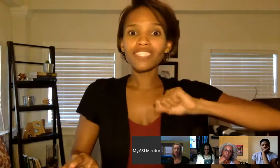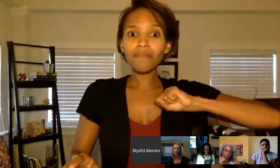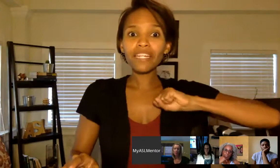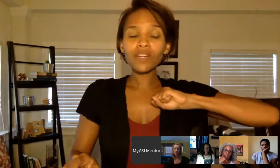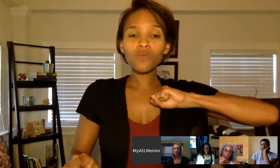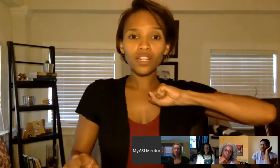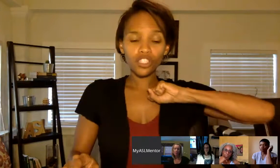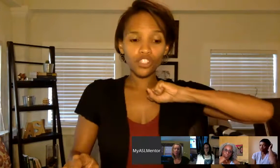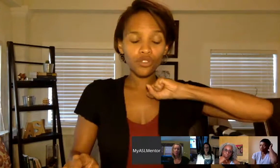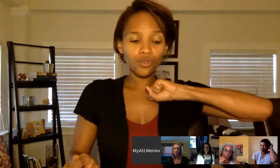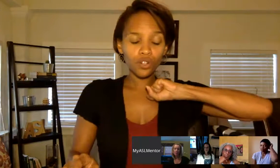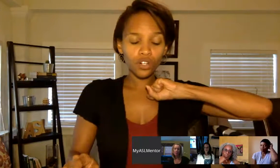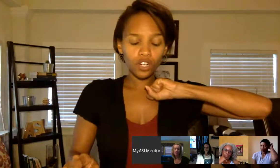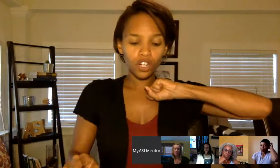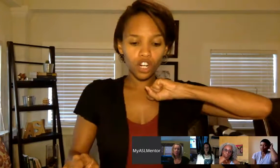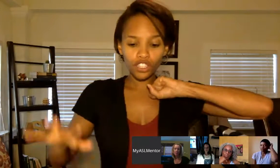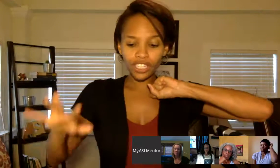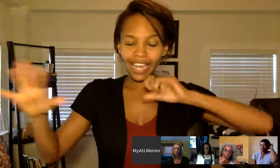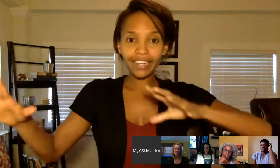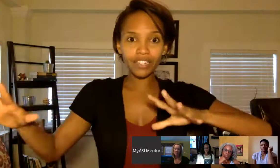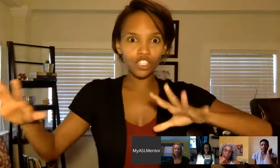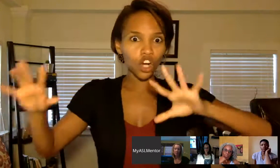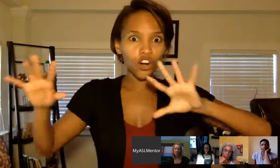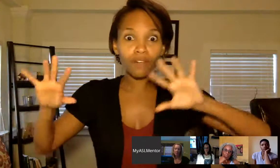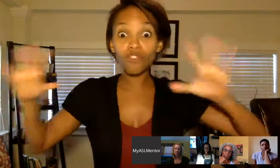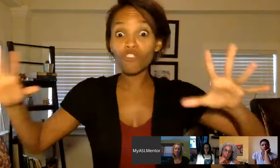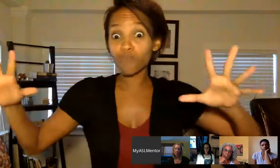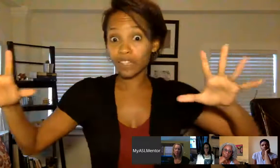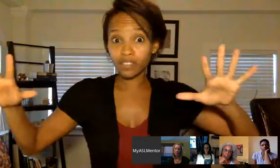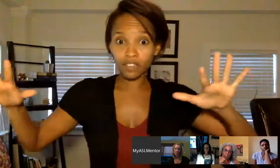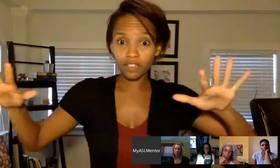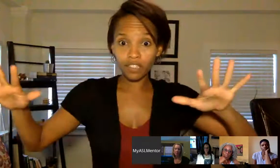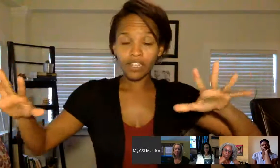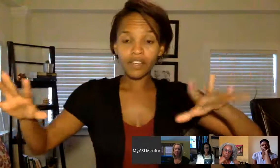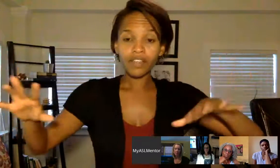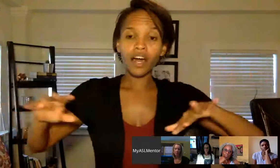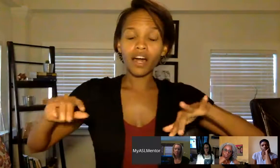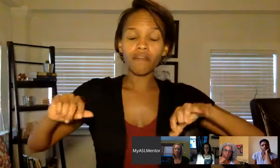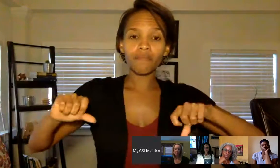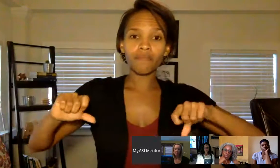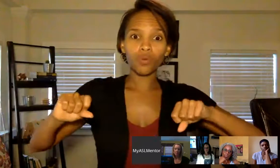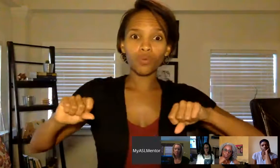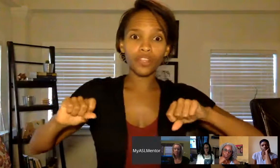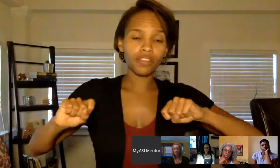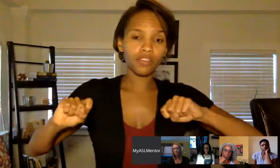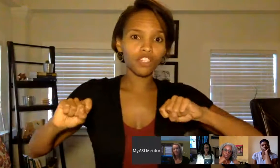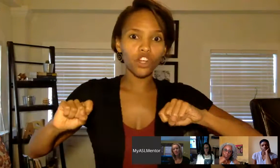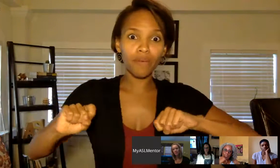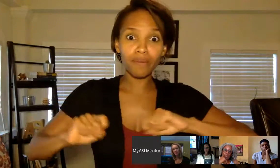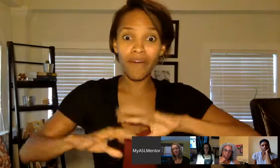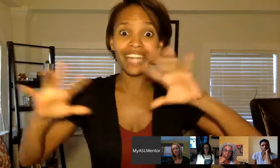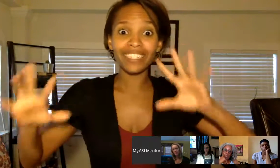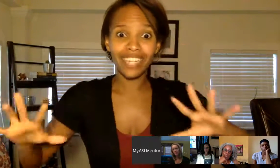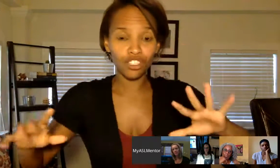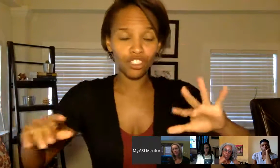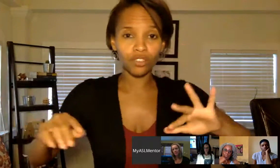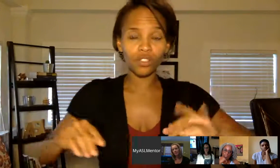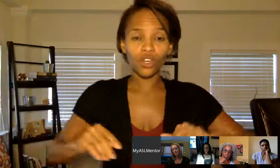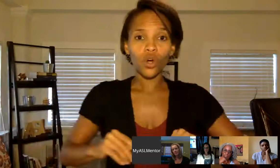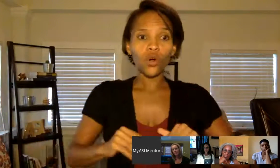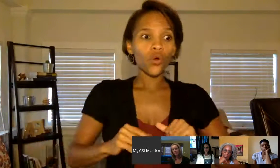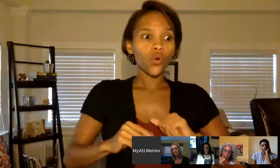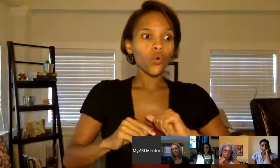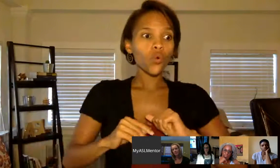if somebody wants to start a movement with, maybe bad